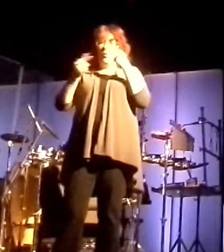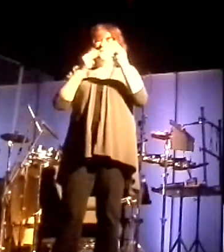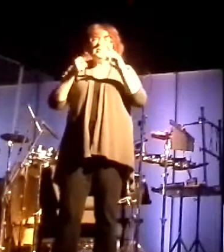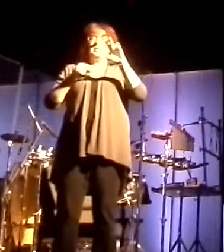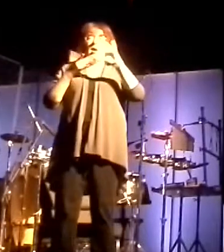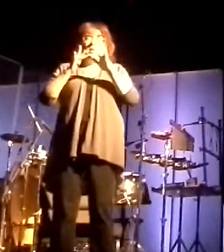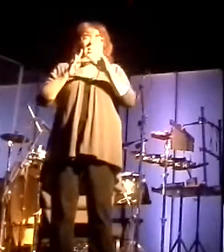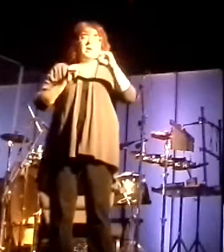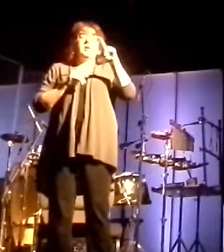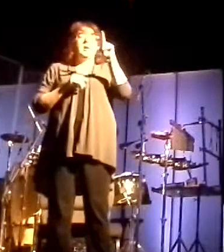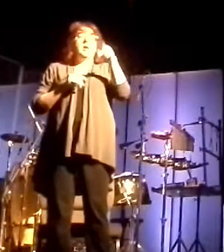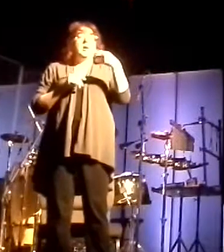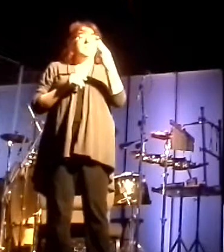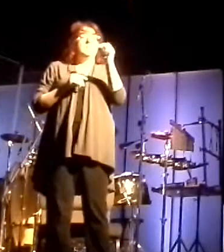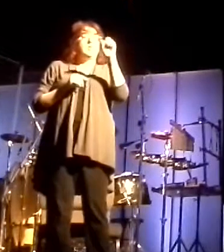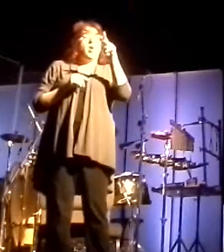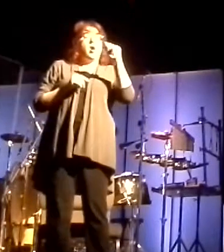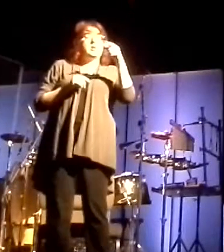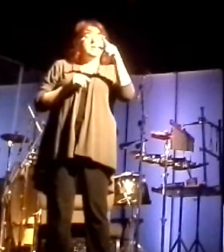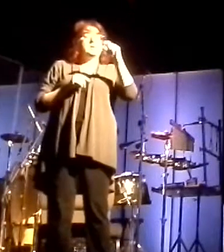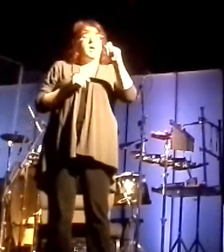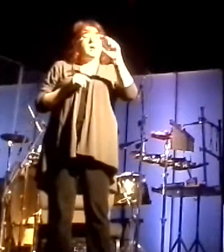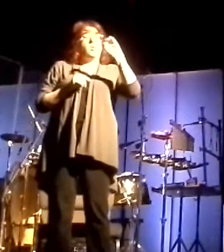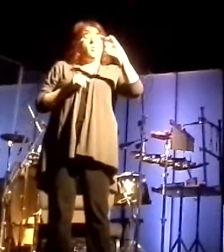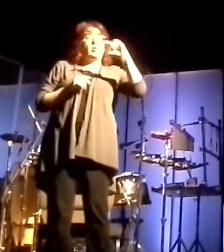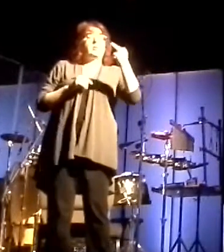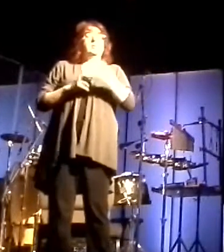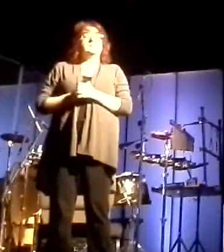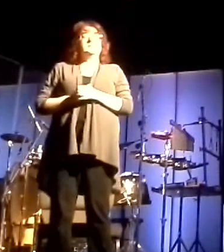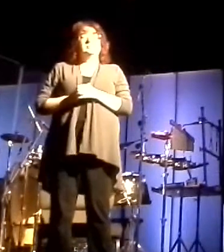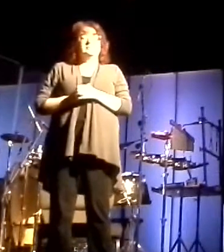us online at pureheart.org.